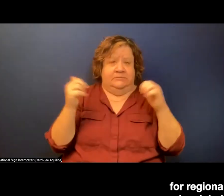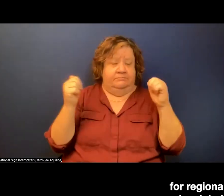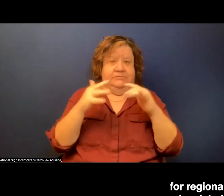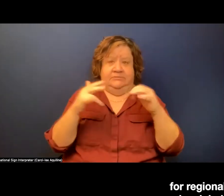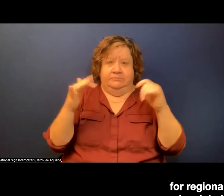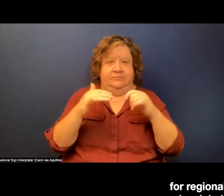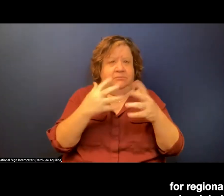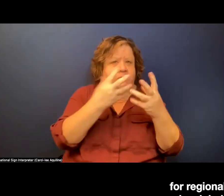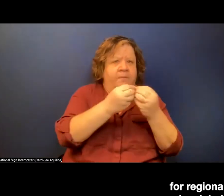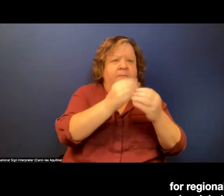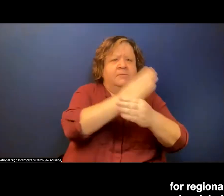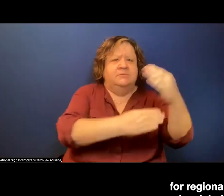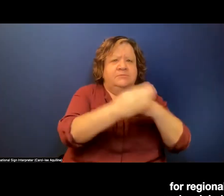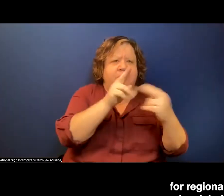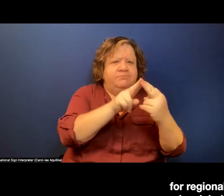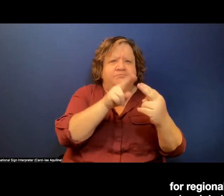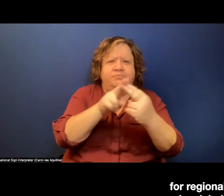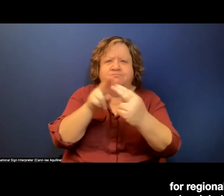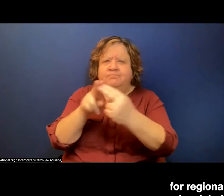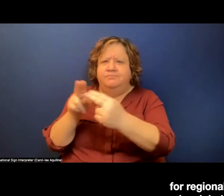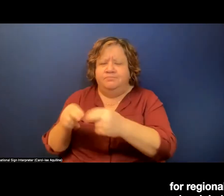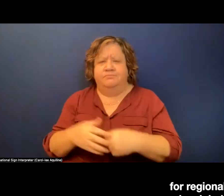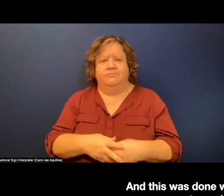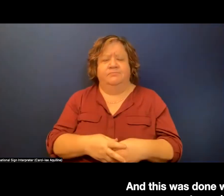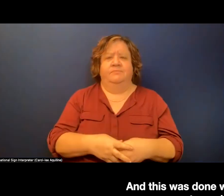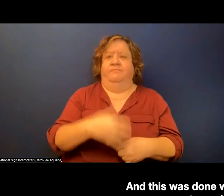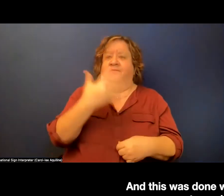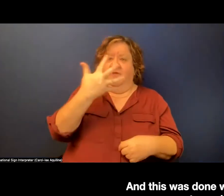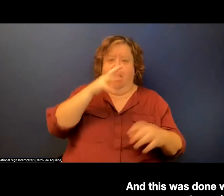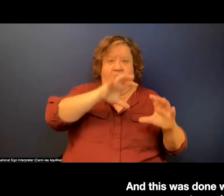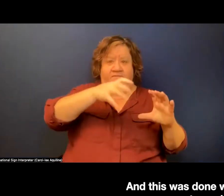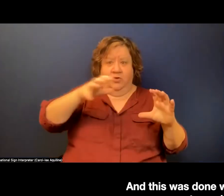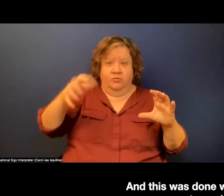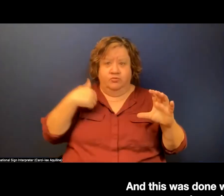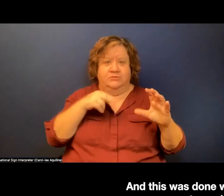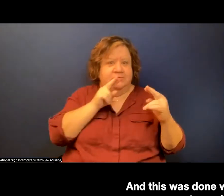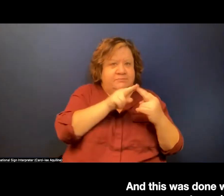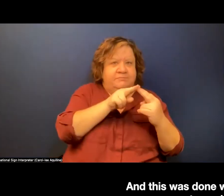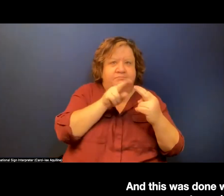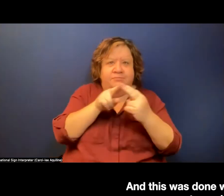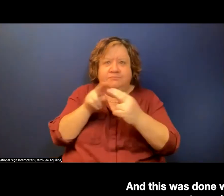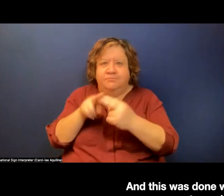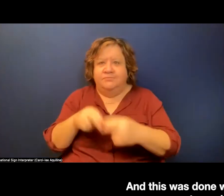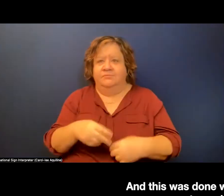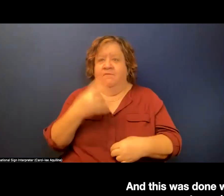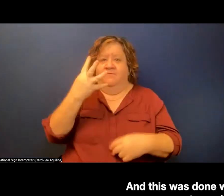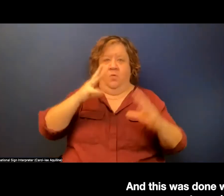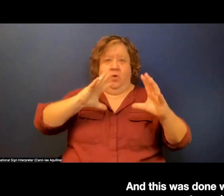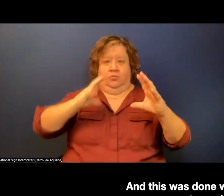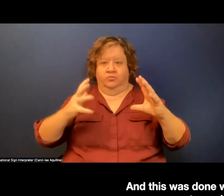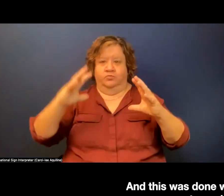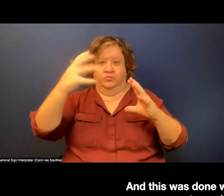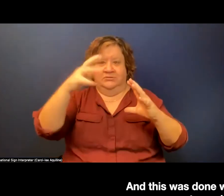countries, 4 regional workshops and a global consultation. And this was done with the help of many, many